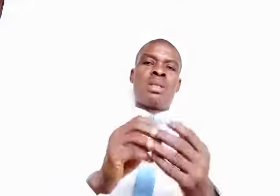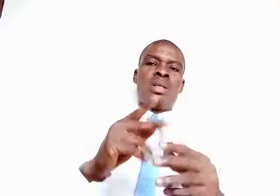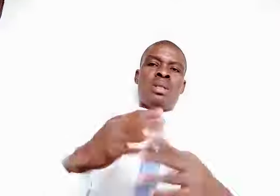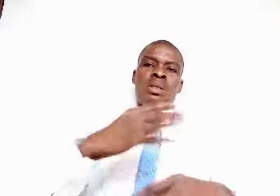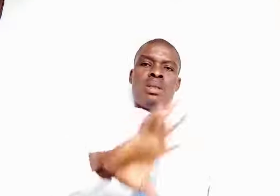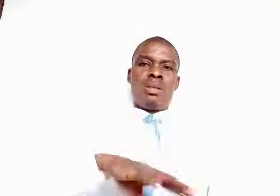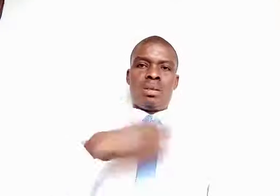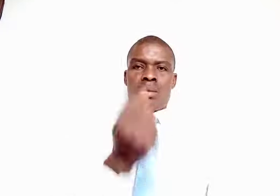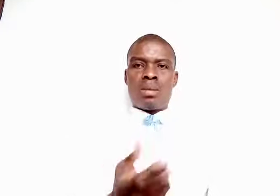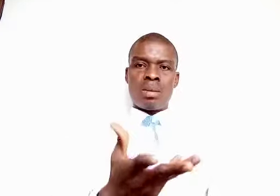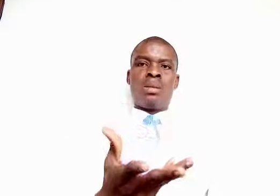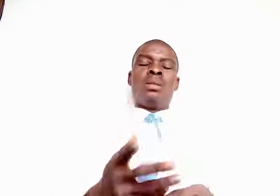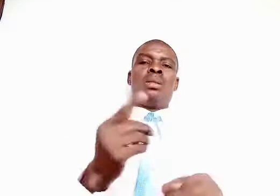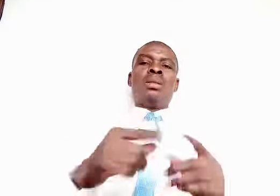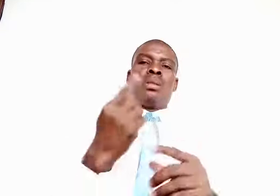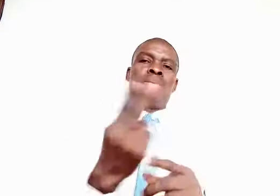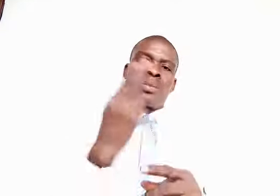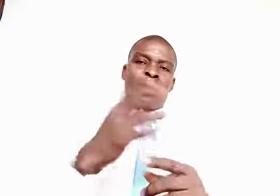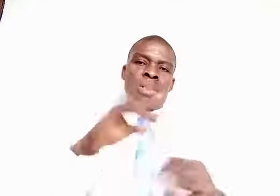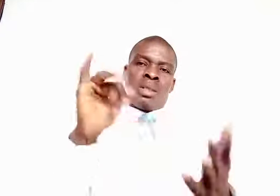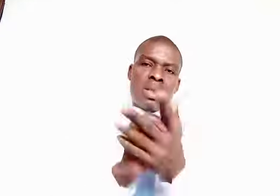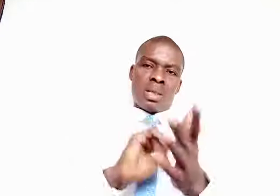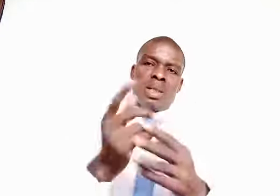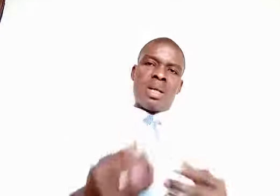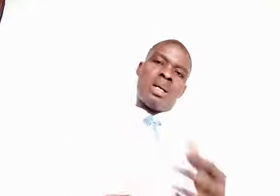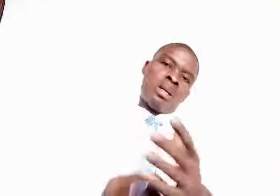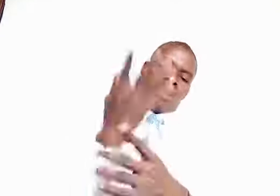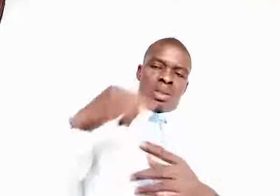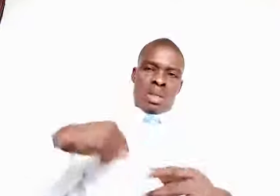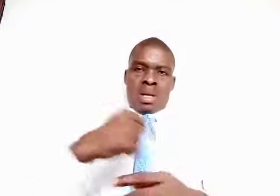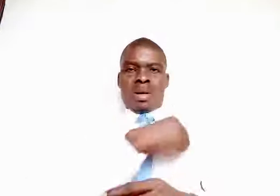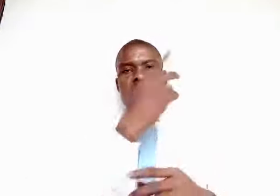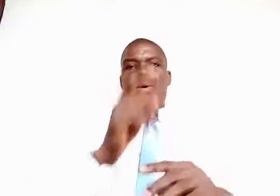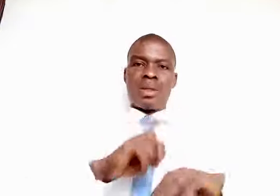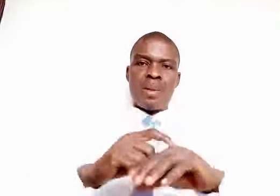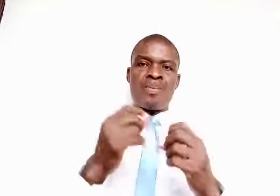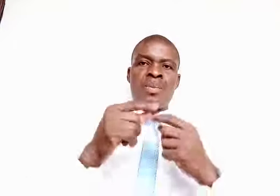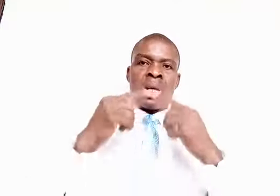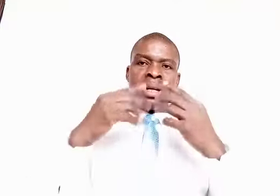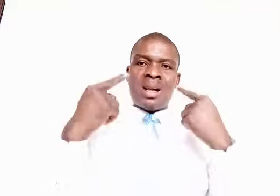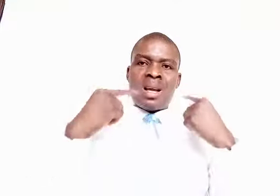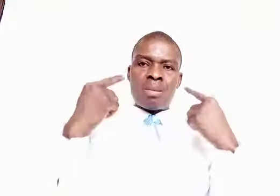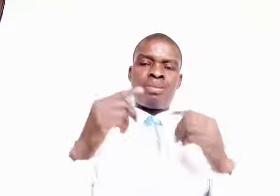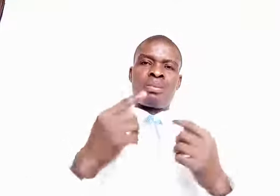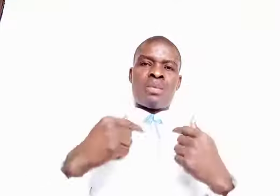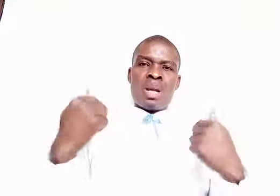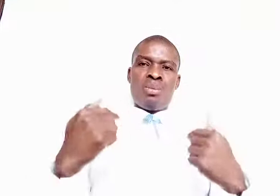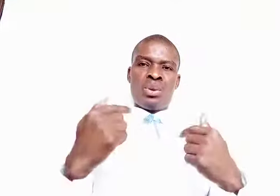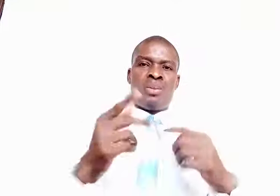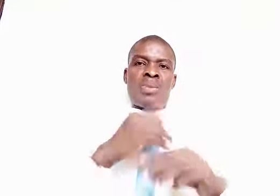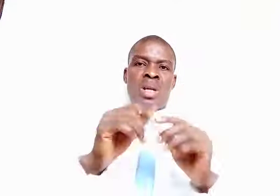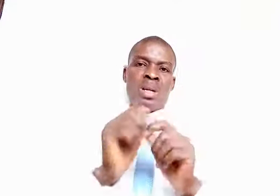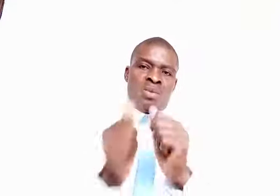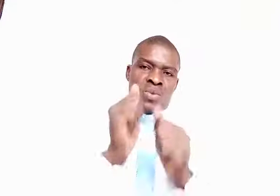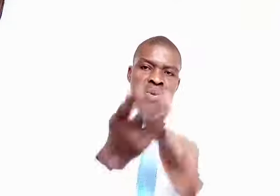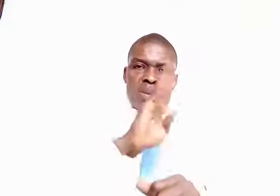imaginative expressions that arouse our pleasure, surprise, emotions, which make us laugh or